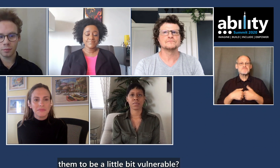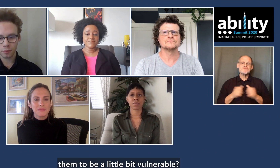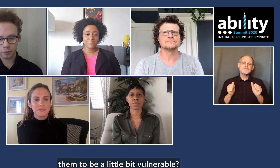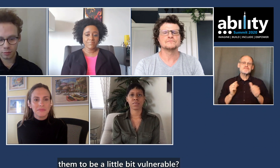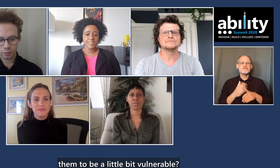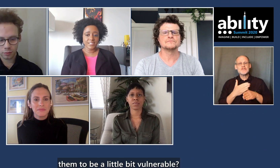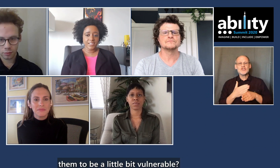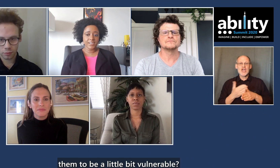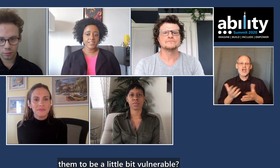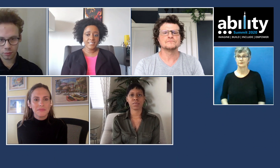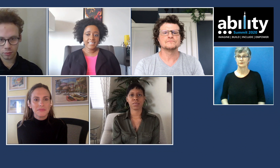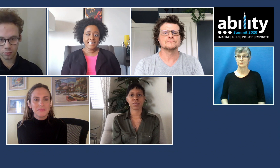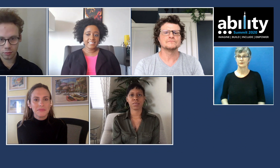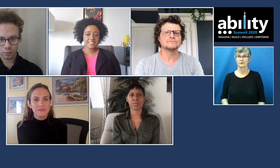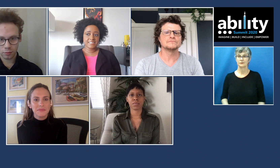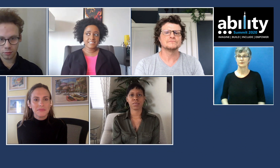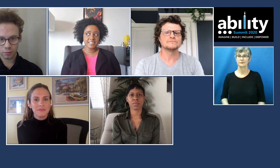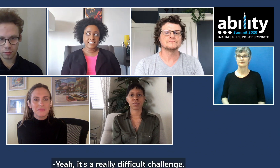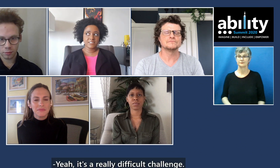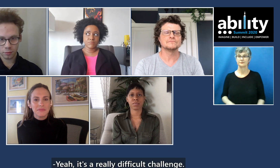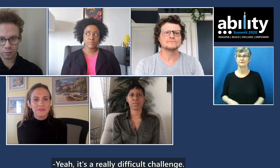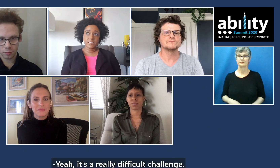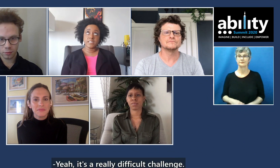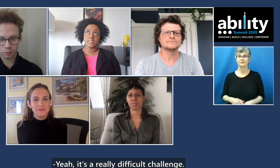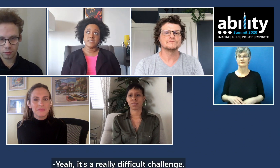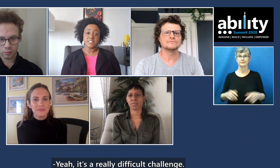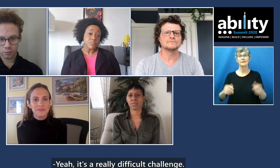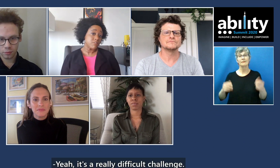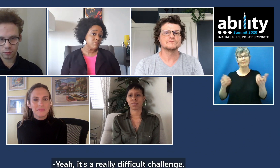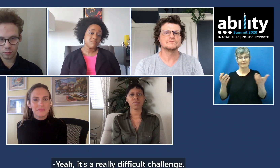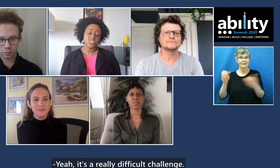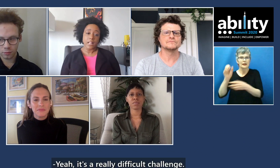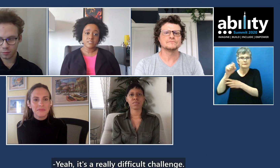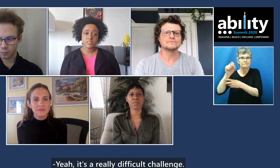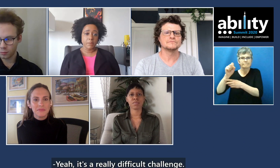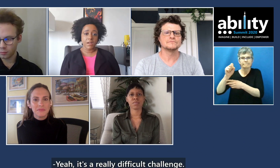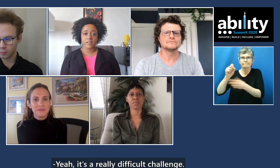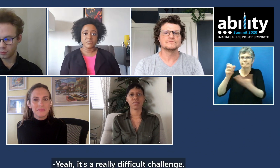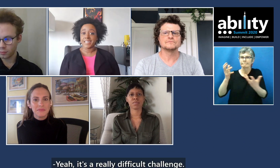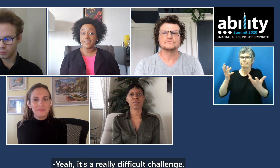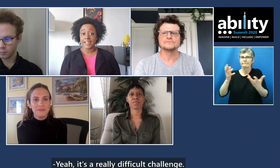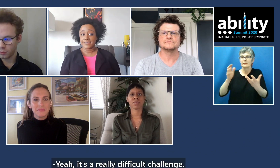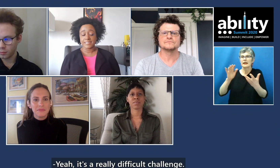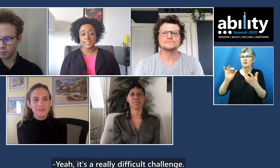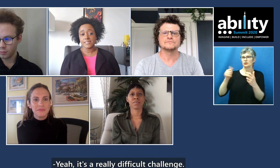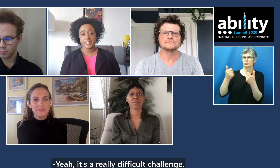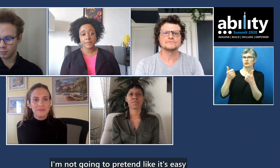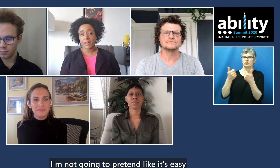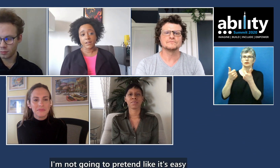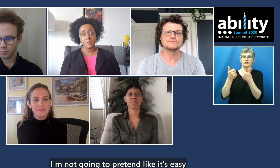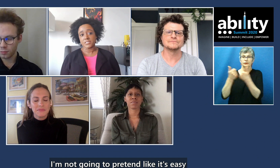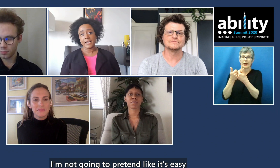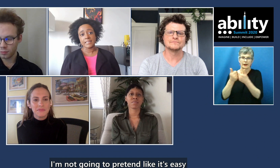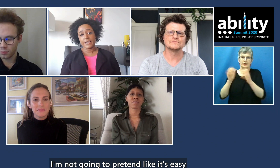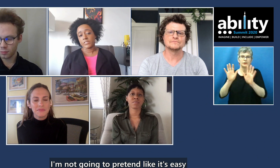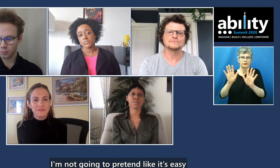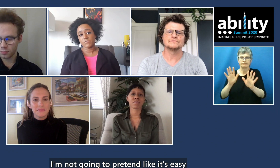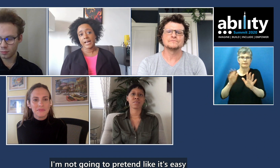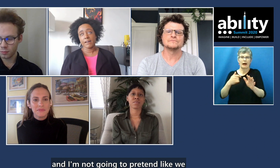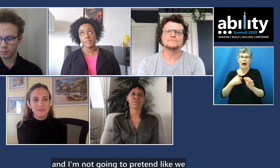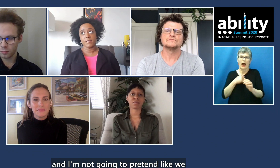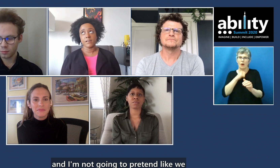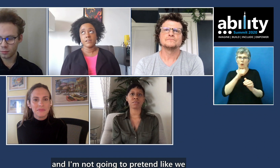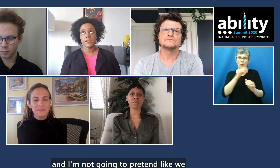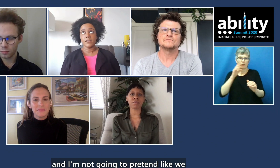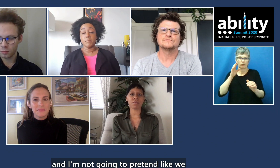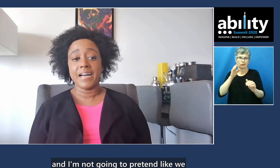vulnerable? Yeah, it's a really difficult challenge. I'm not going to pretend like it's easy, and I'm not going to pretend like we